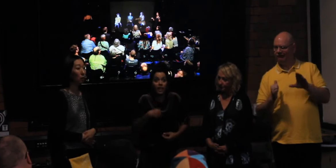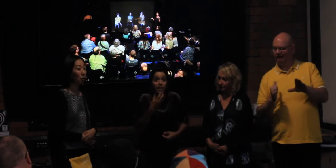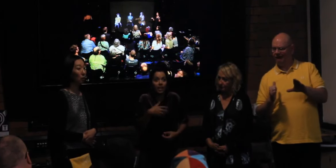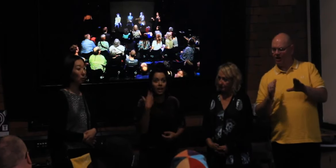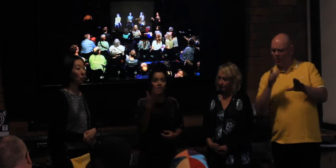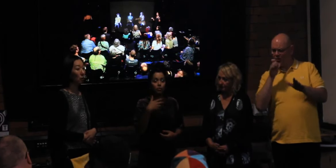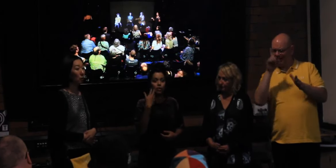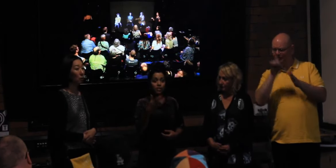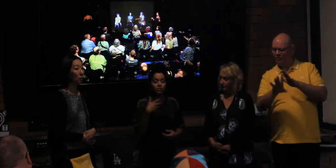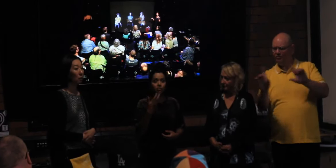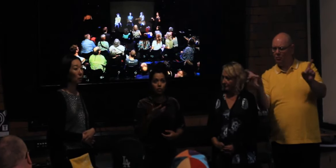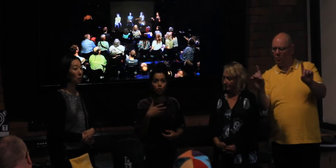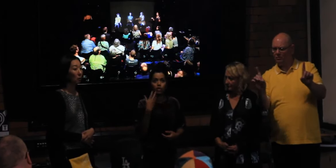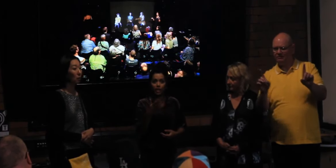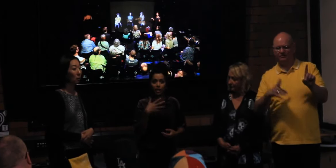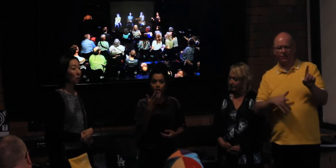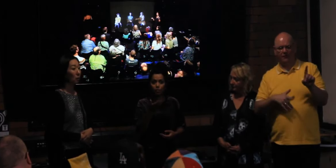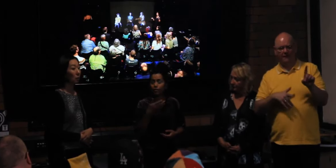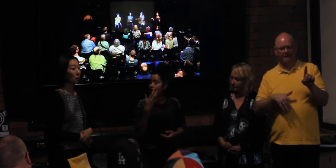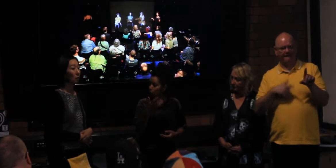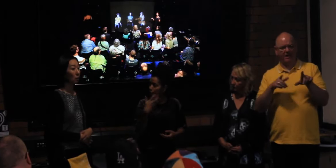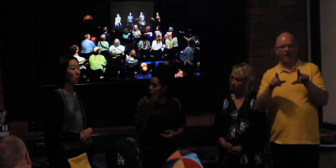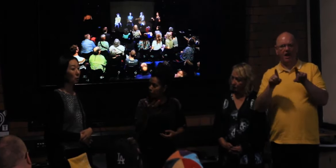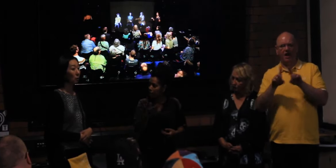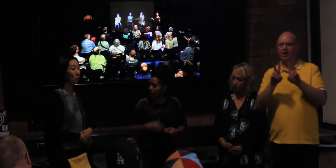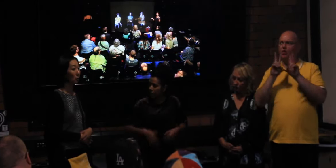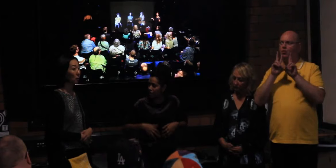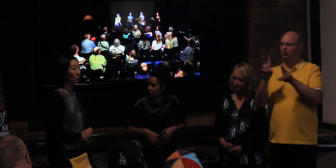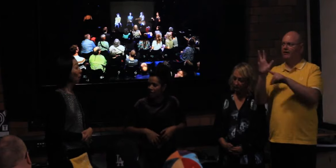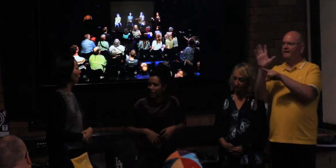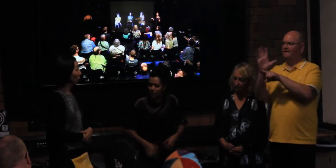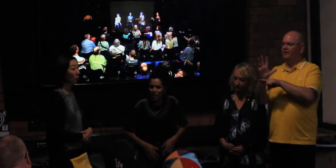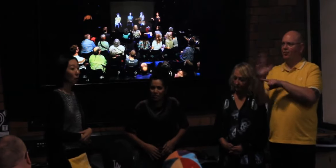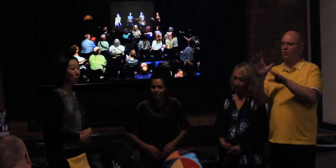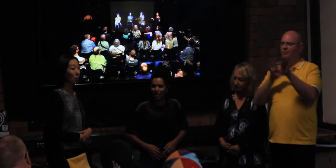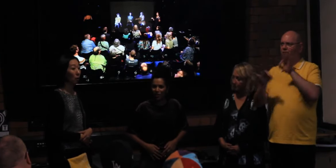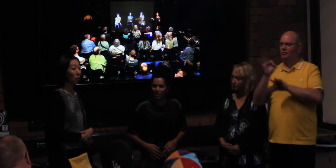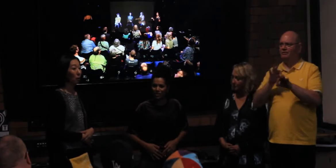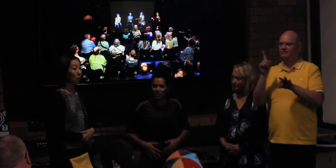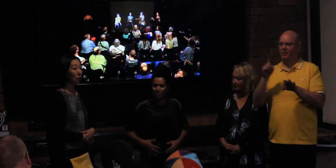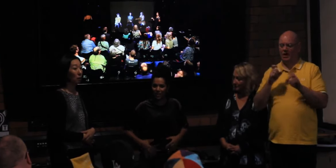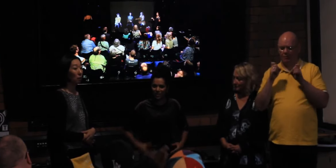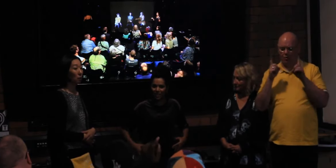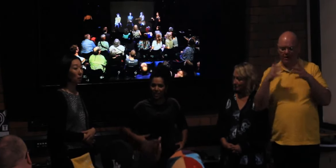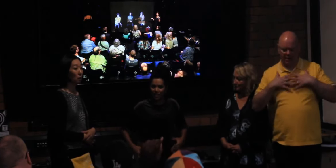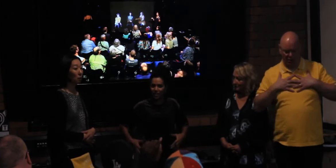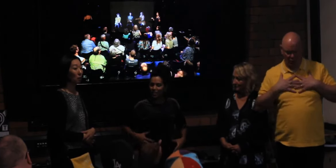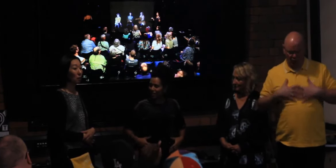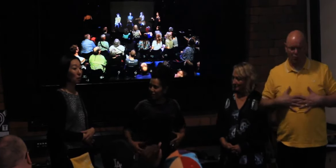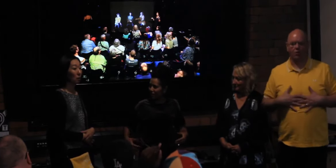of feeling that as I would watching a film or performance, but actually it made me very conscious of the fact